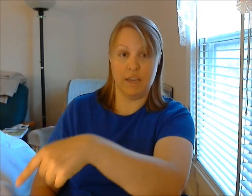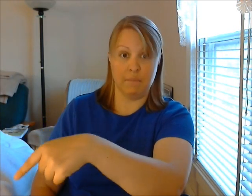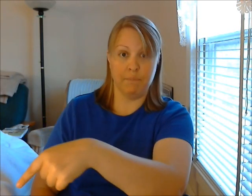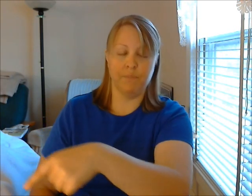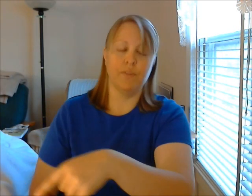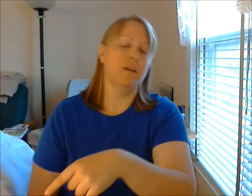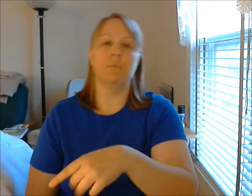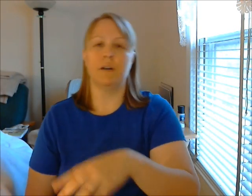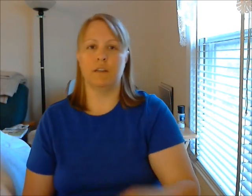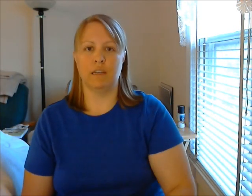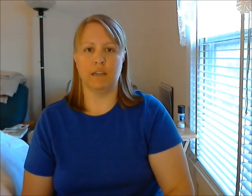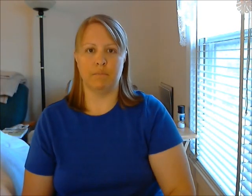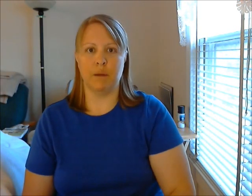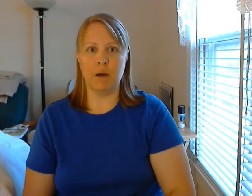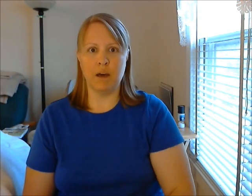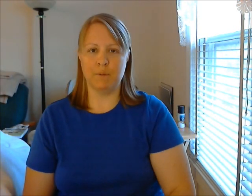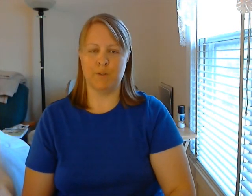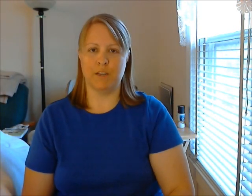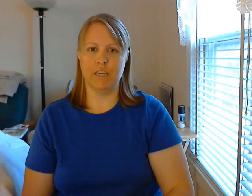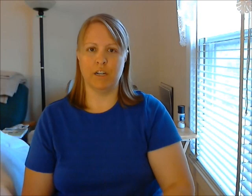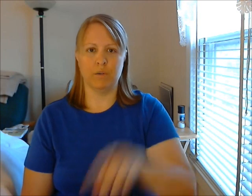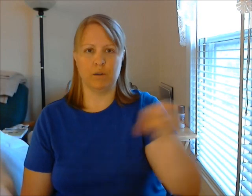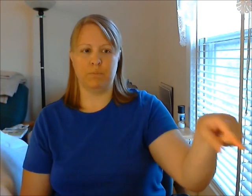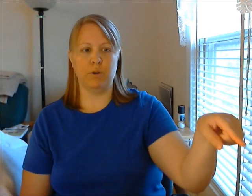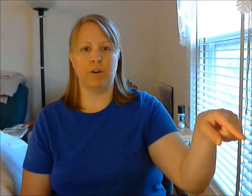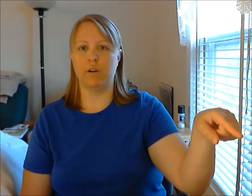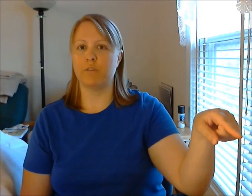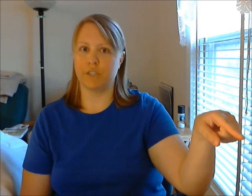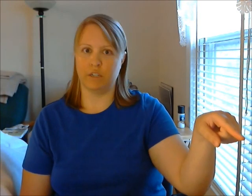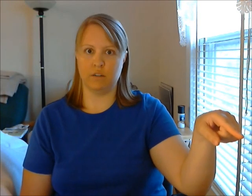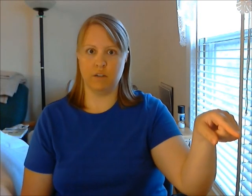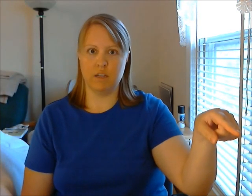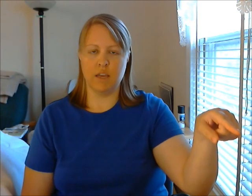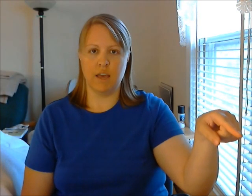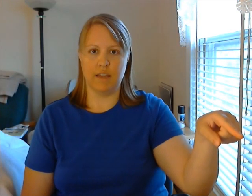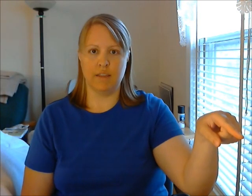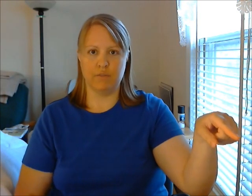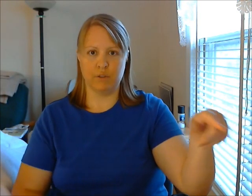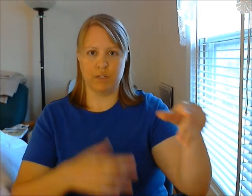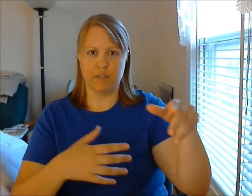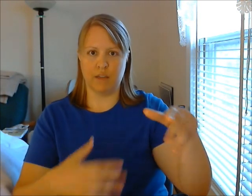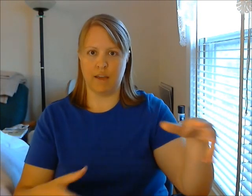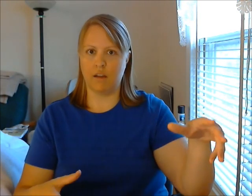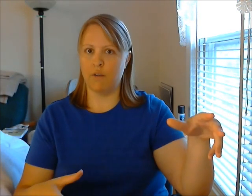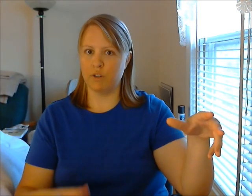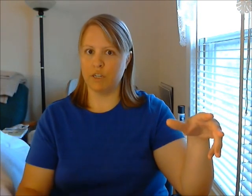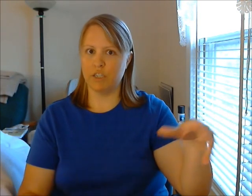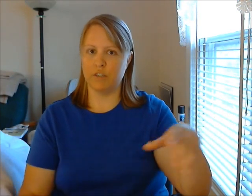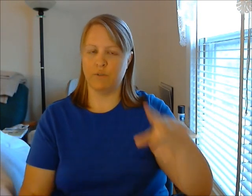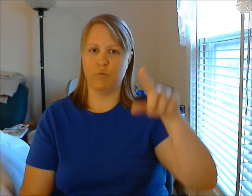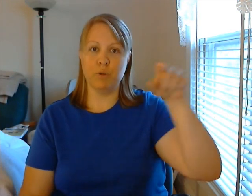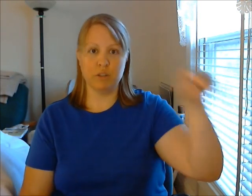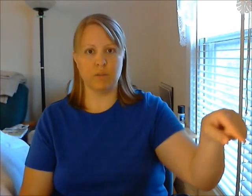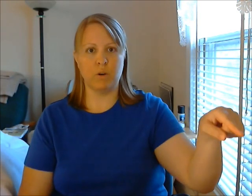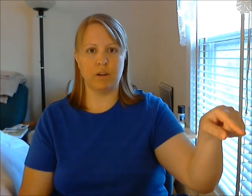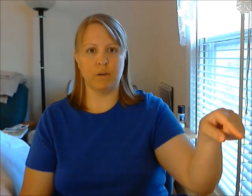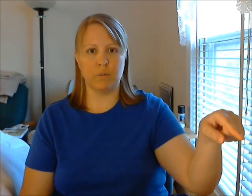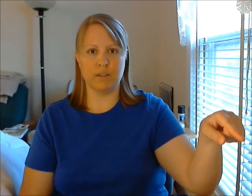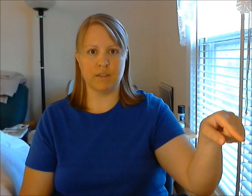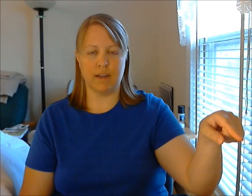him. But my mom, who's not here, we're going to put her over here. And then for the rest of that conversation, if you've put someone on one side, it